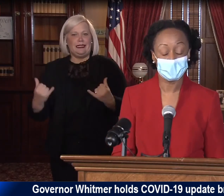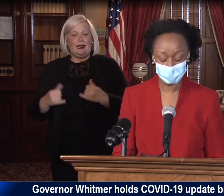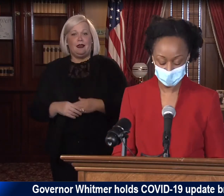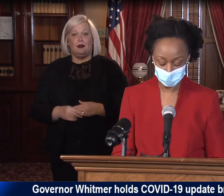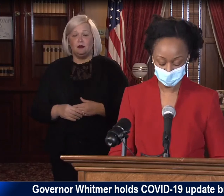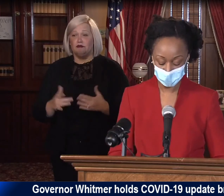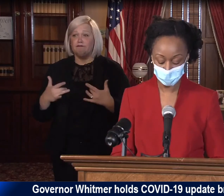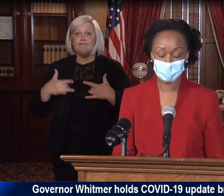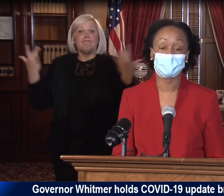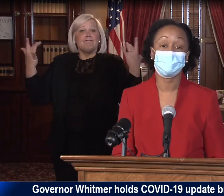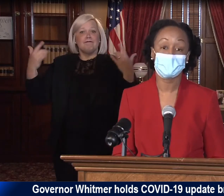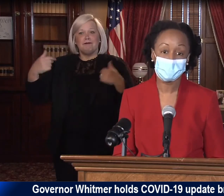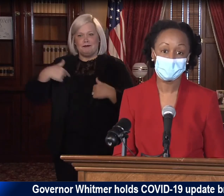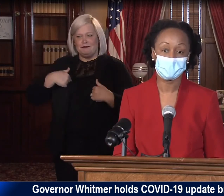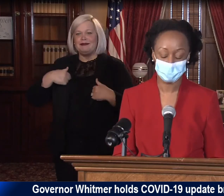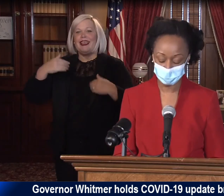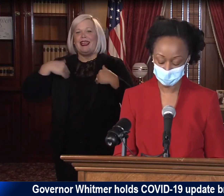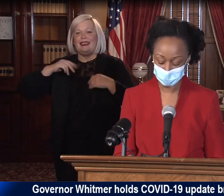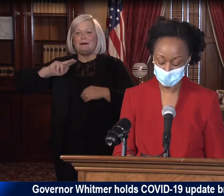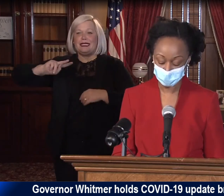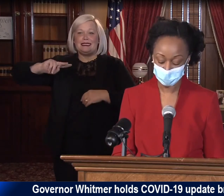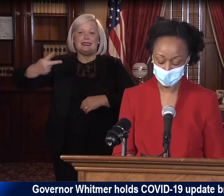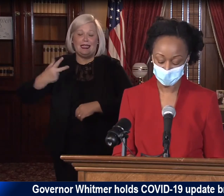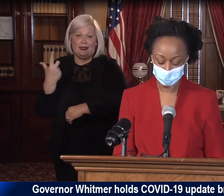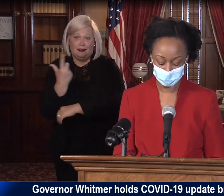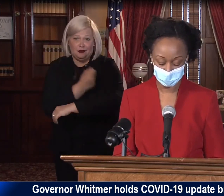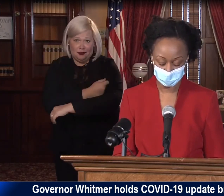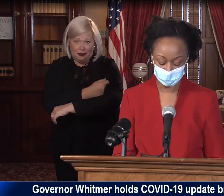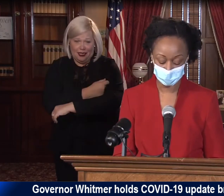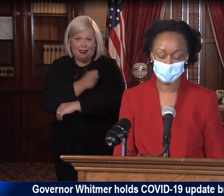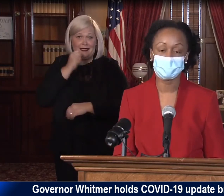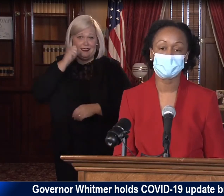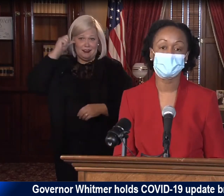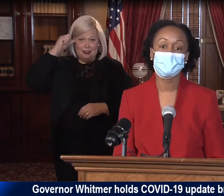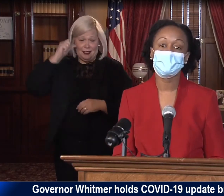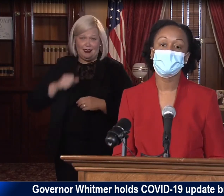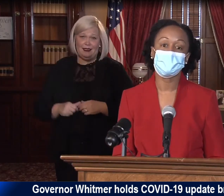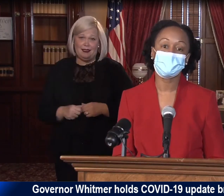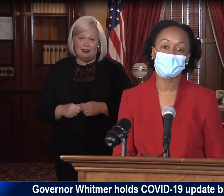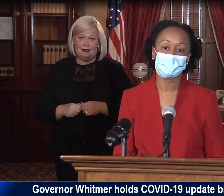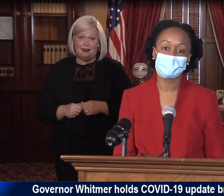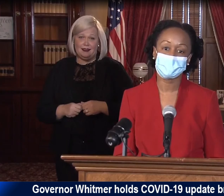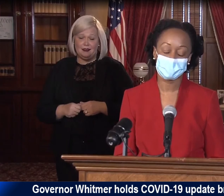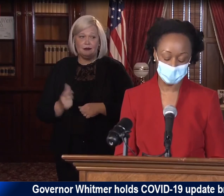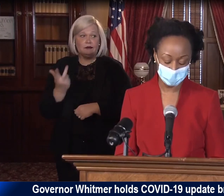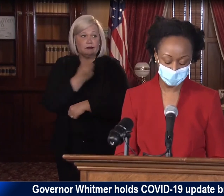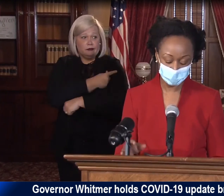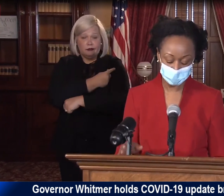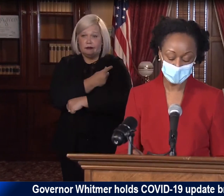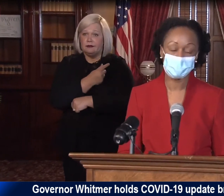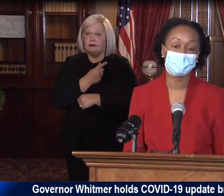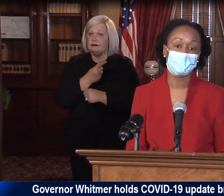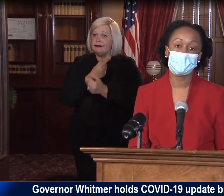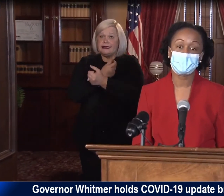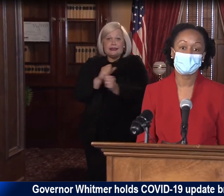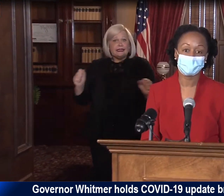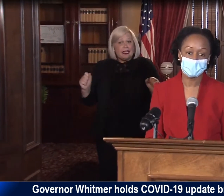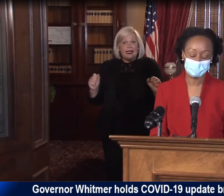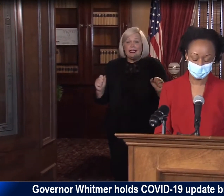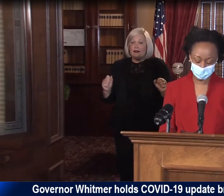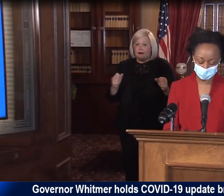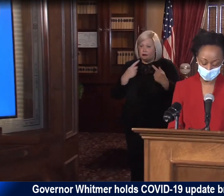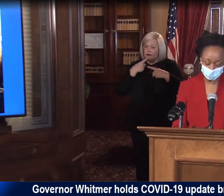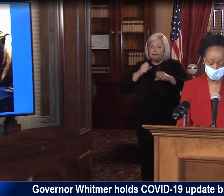pleased that I was actually able to get my second dose of the vaccine yesterday. These vaccines are safe